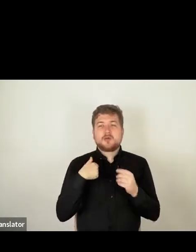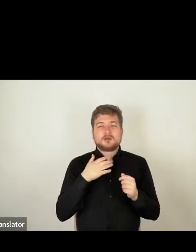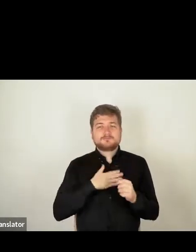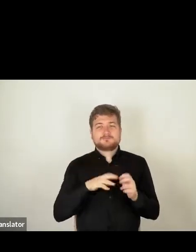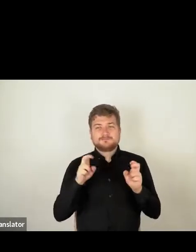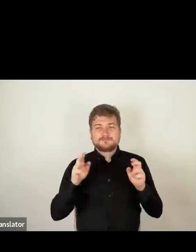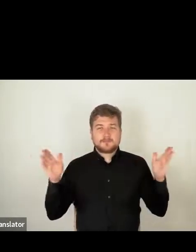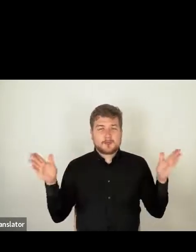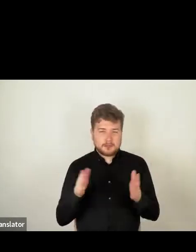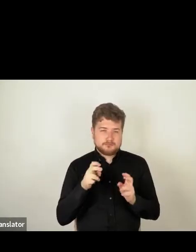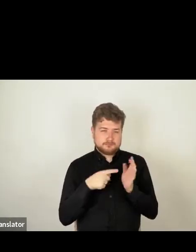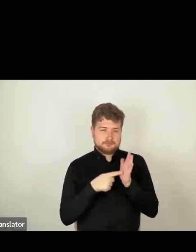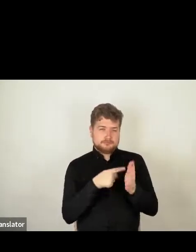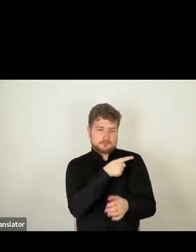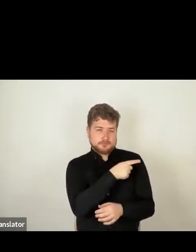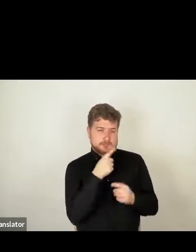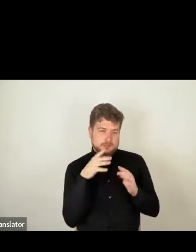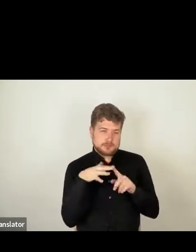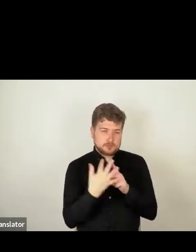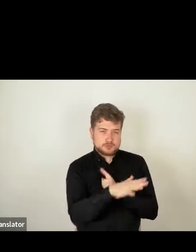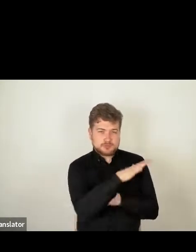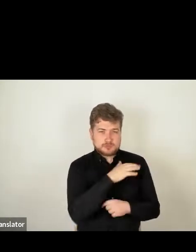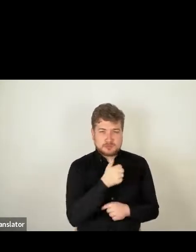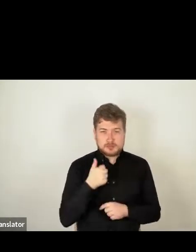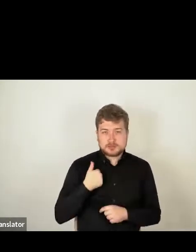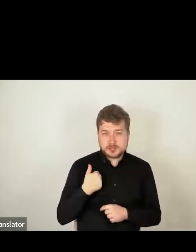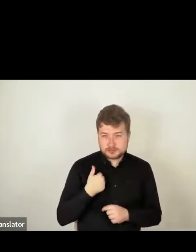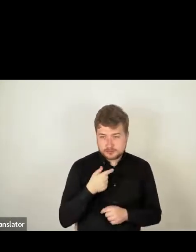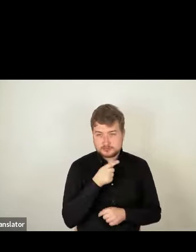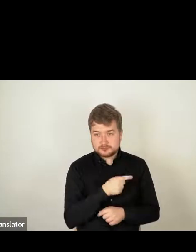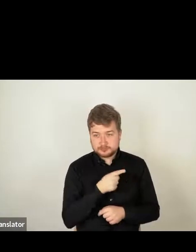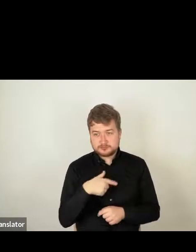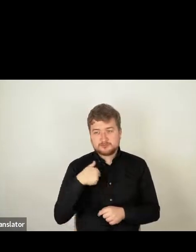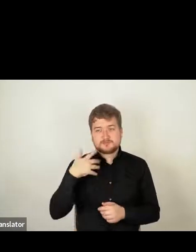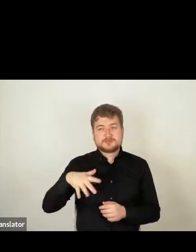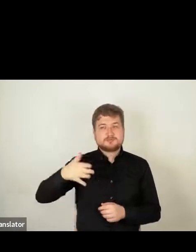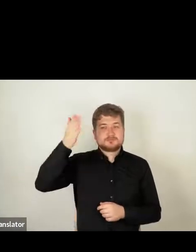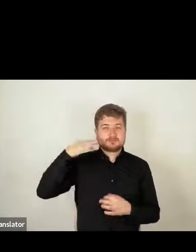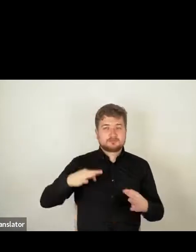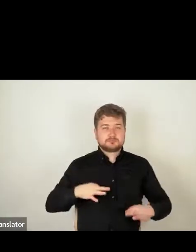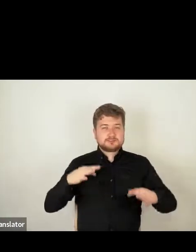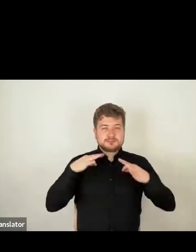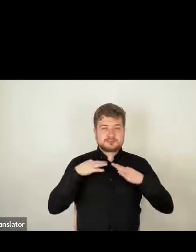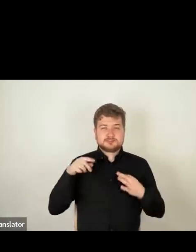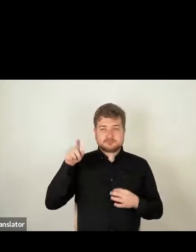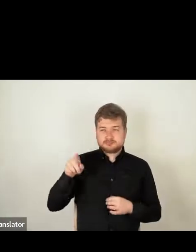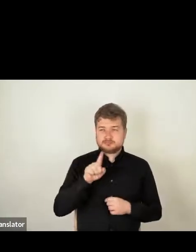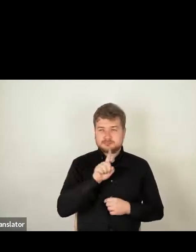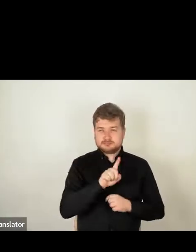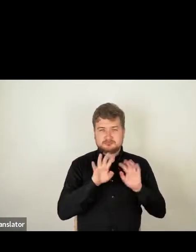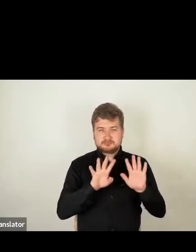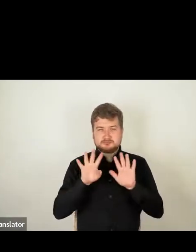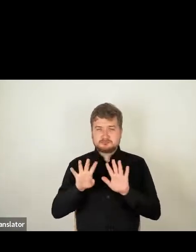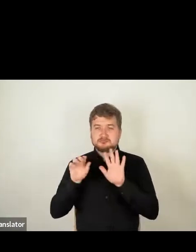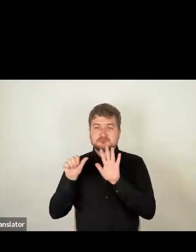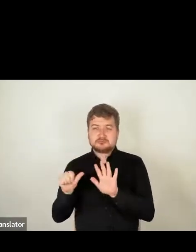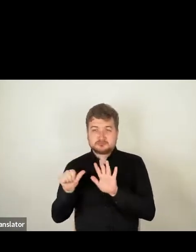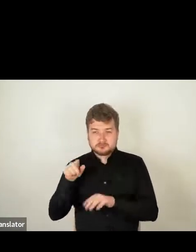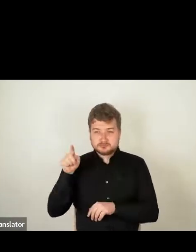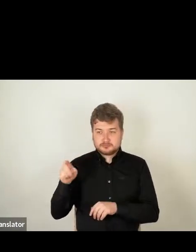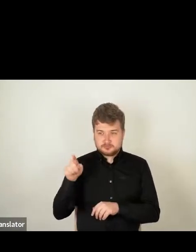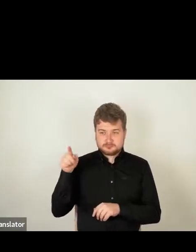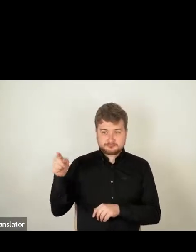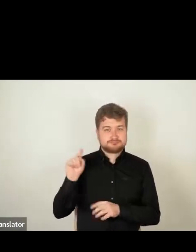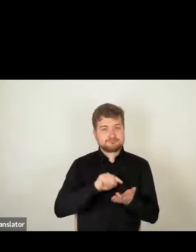Gender Equality back in the day, back in 1996, I had gone to Beijing, and I want to refer